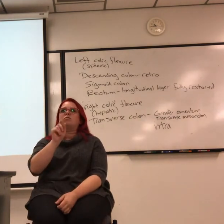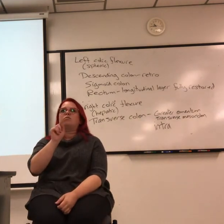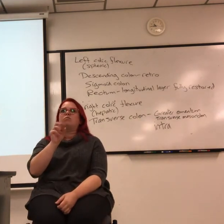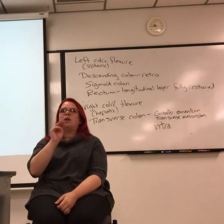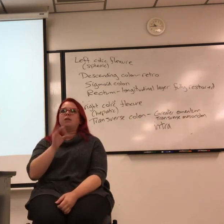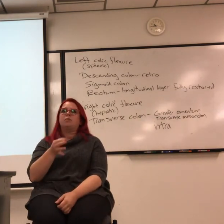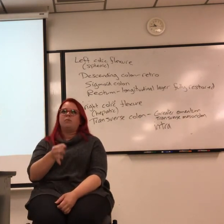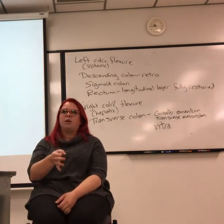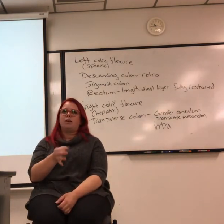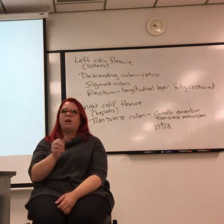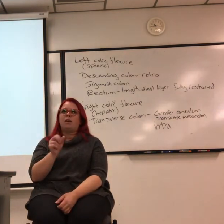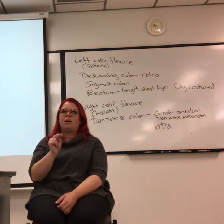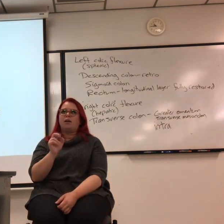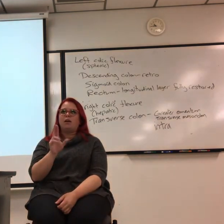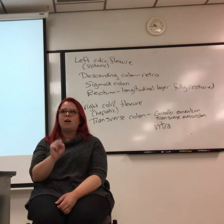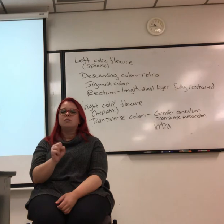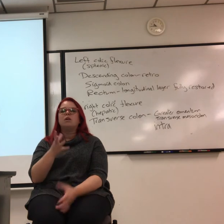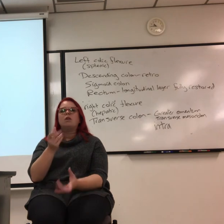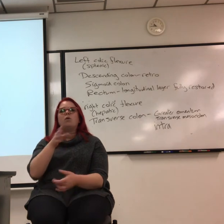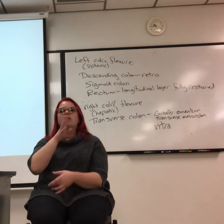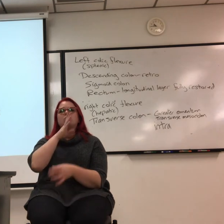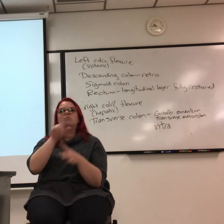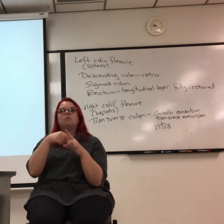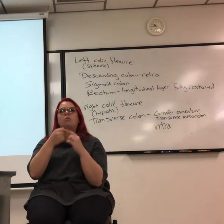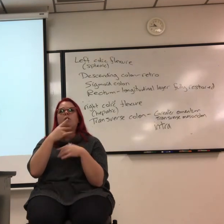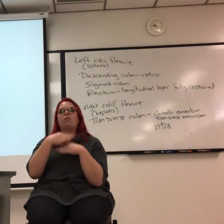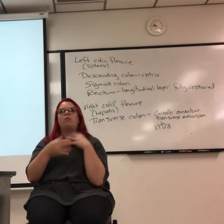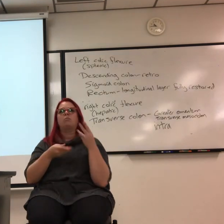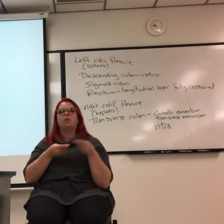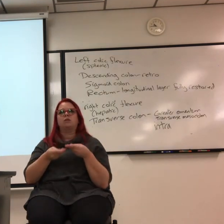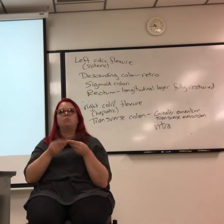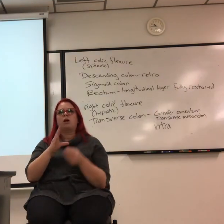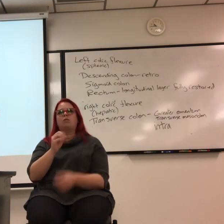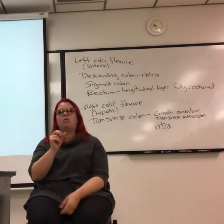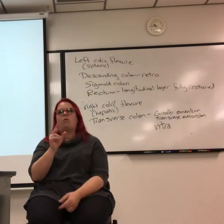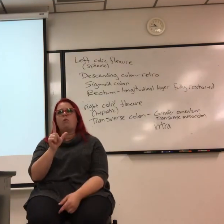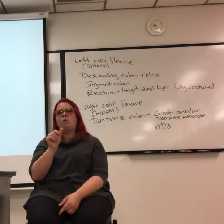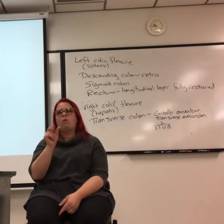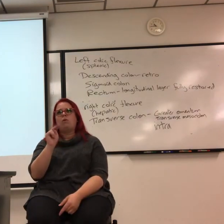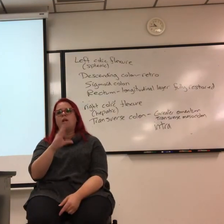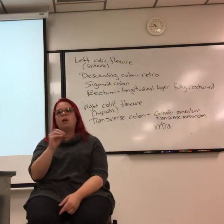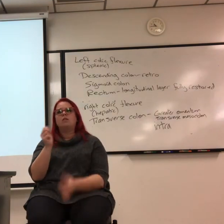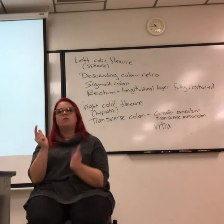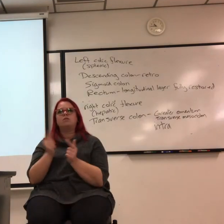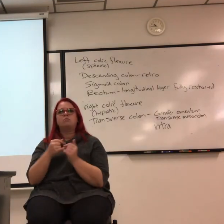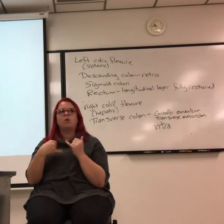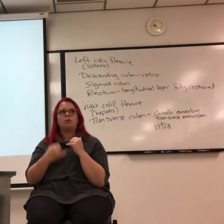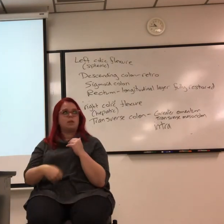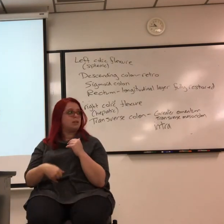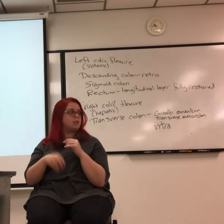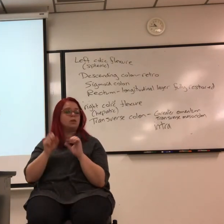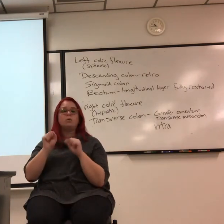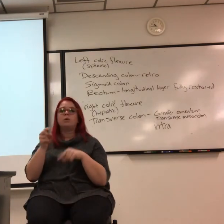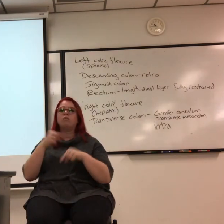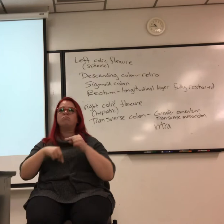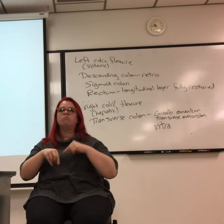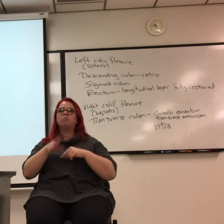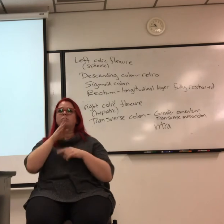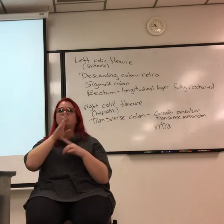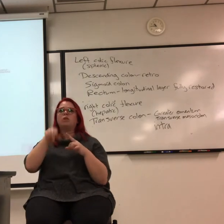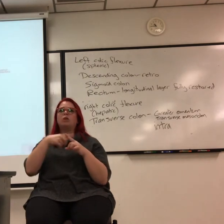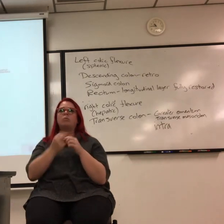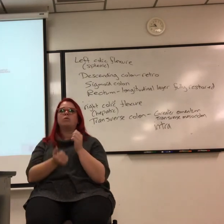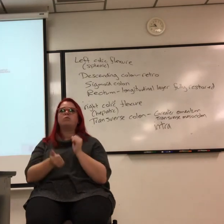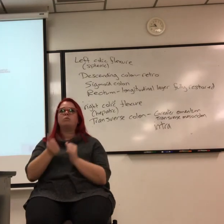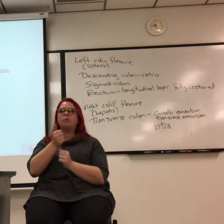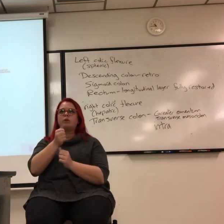about the blood supply to the colon and the small intestine. So we can go back, circle back, and talk about the superior mesenteric